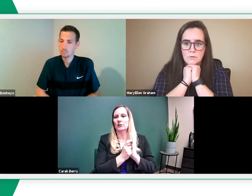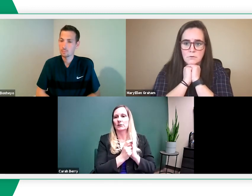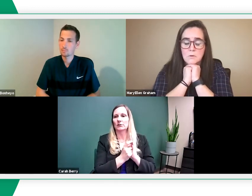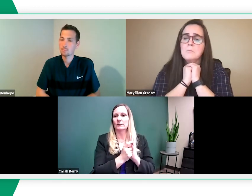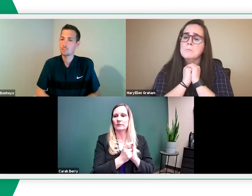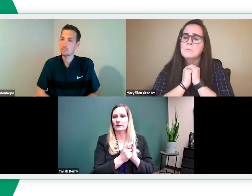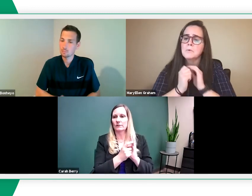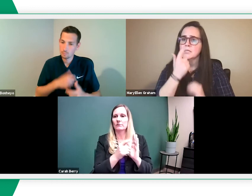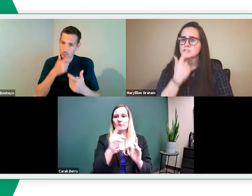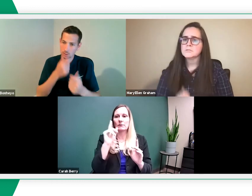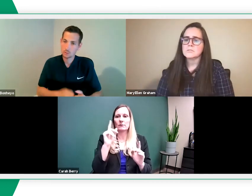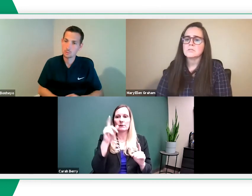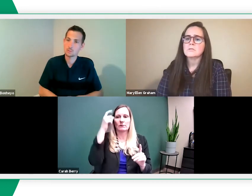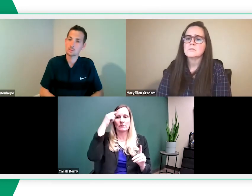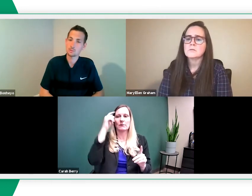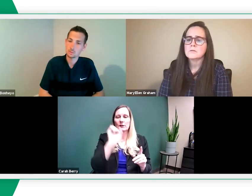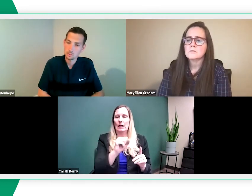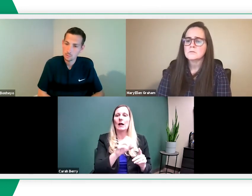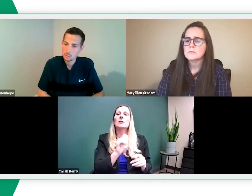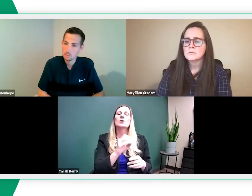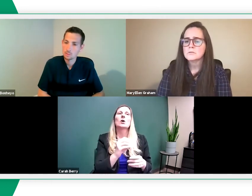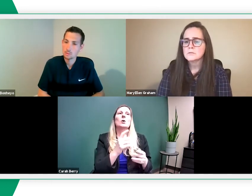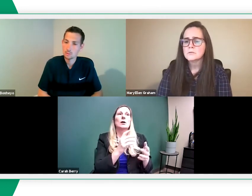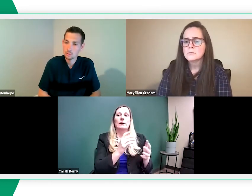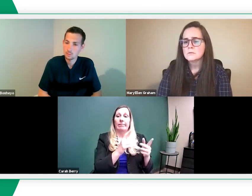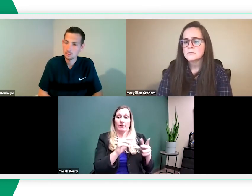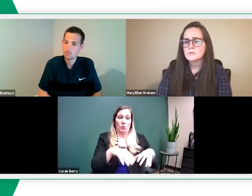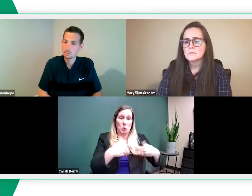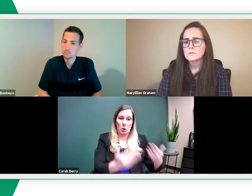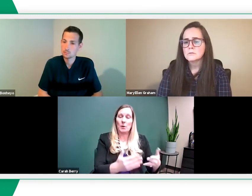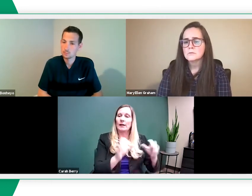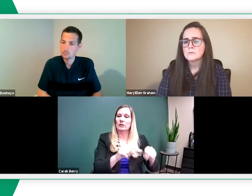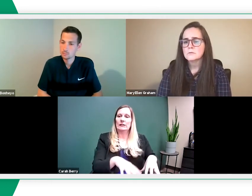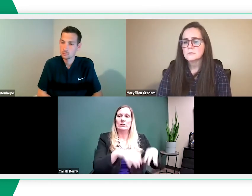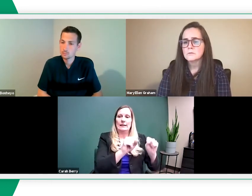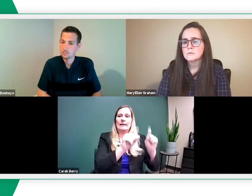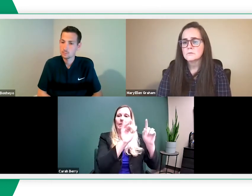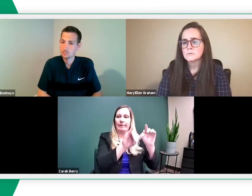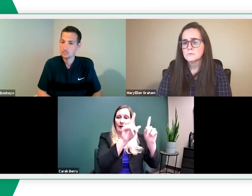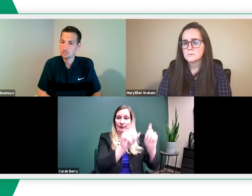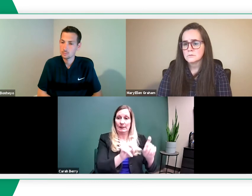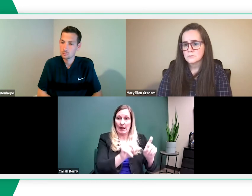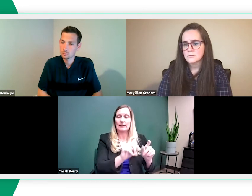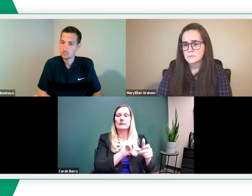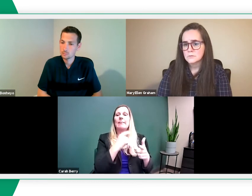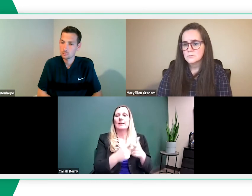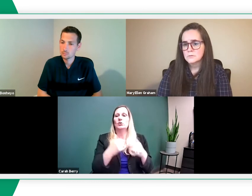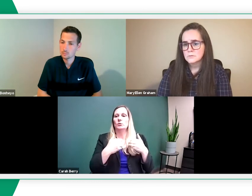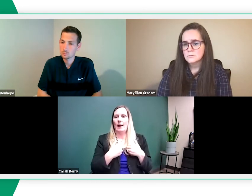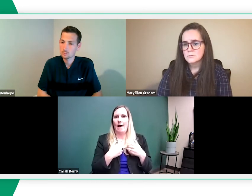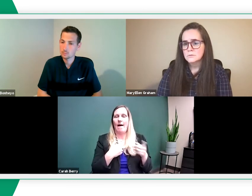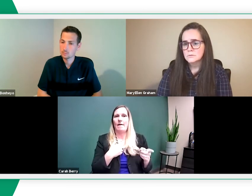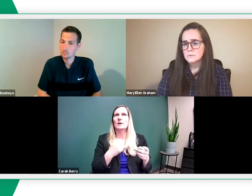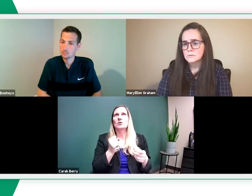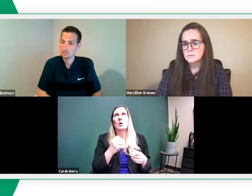and not suggesting a requisite. Interesting. So, right. So in turn, you can take that